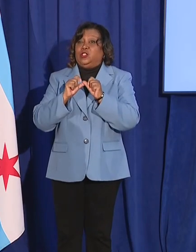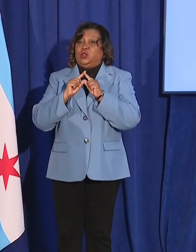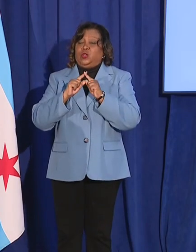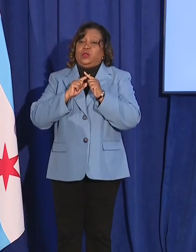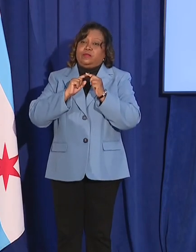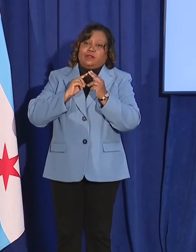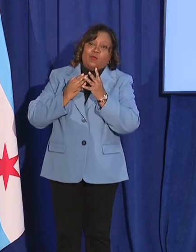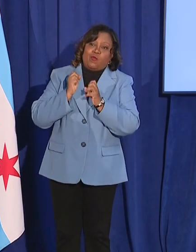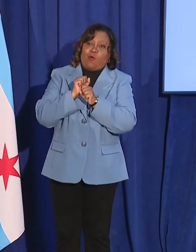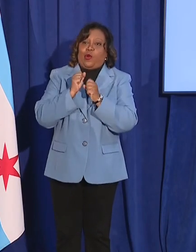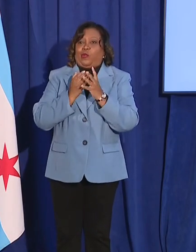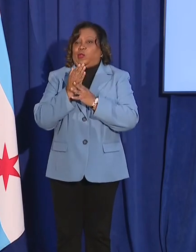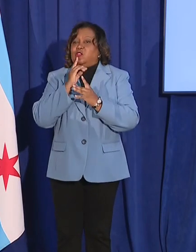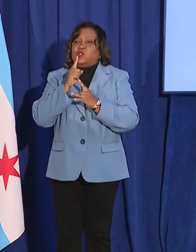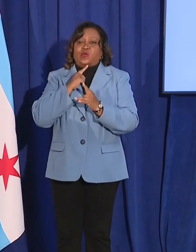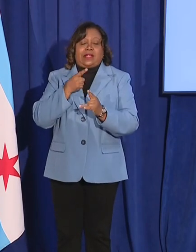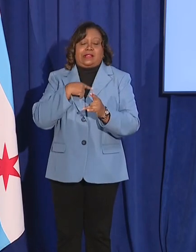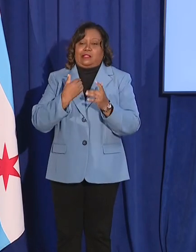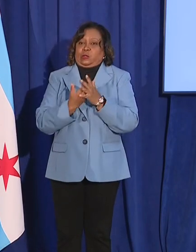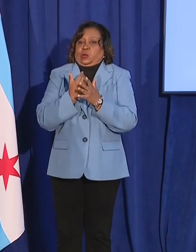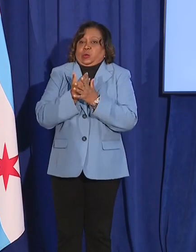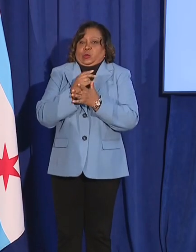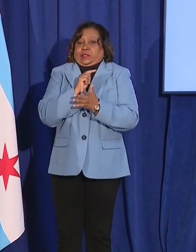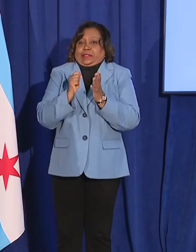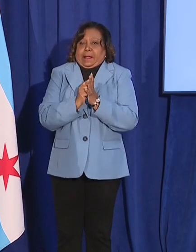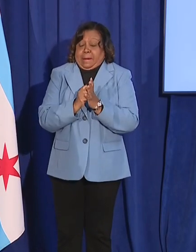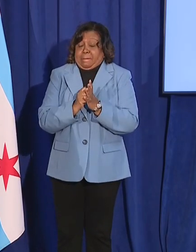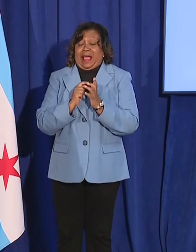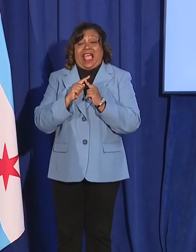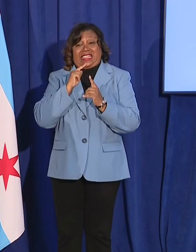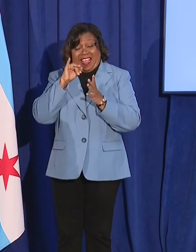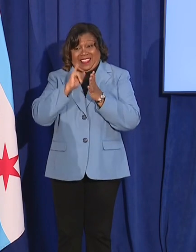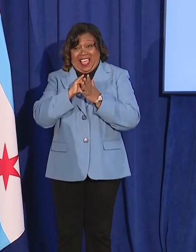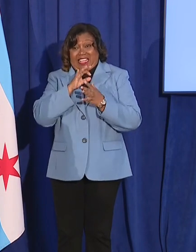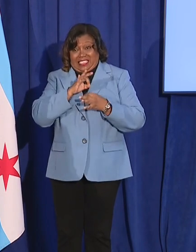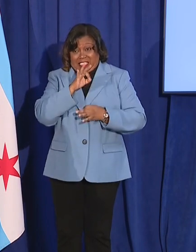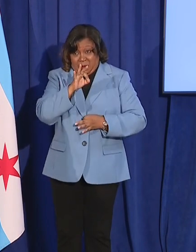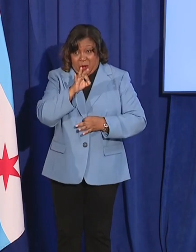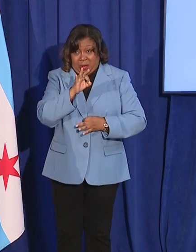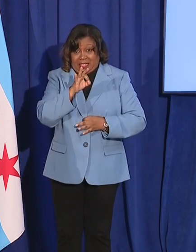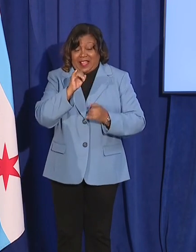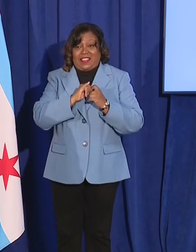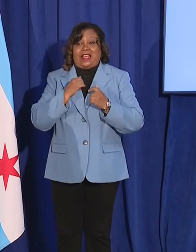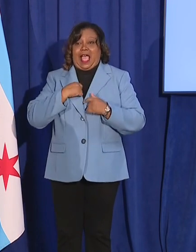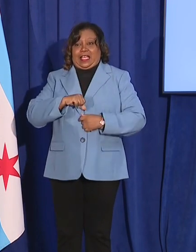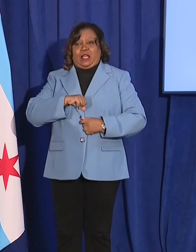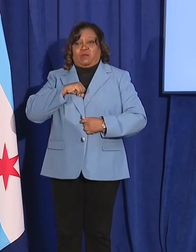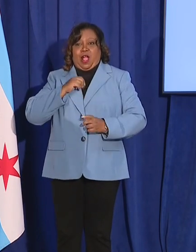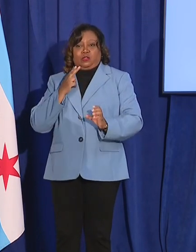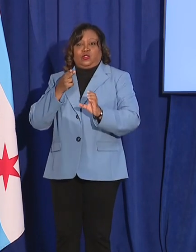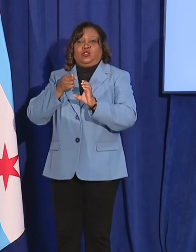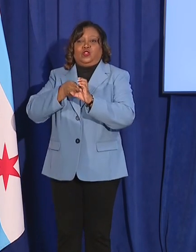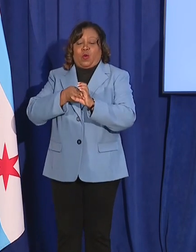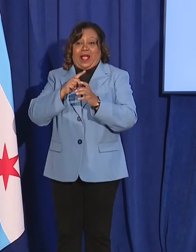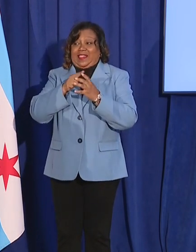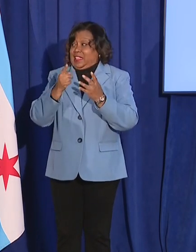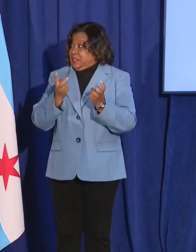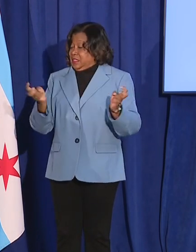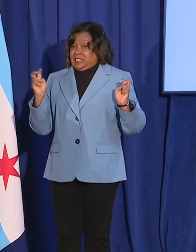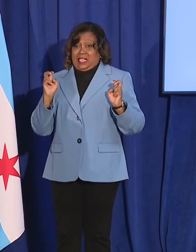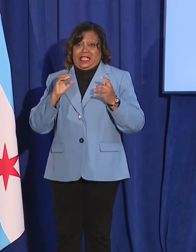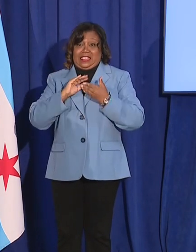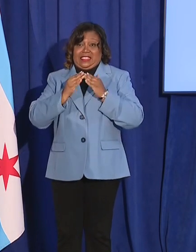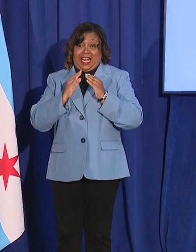to navigate these very uncharted waters. And it's in that spirit that I am proud to join these fellow